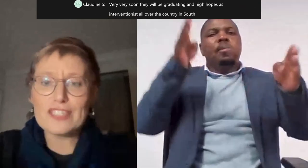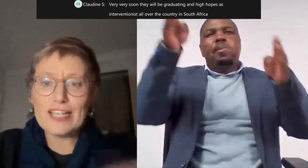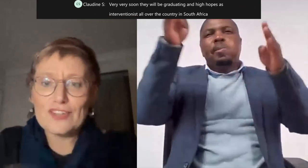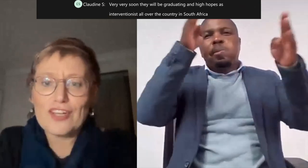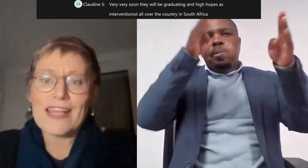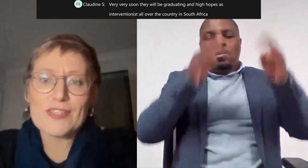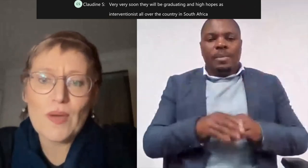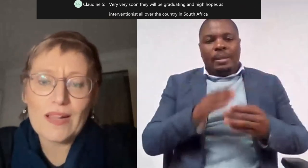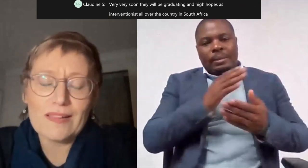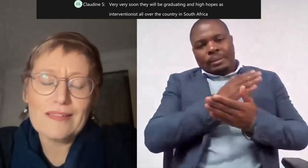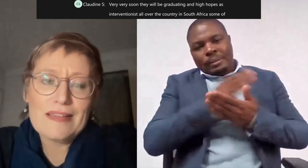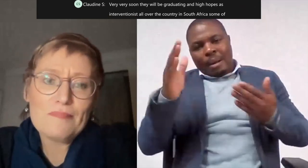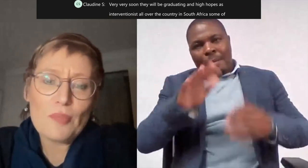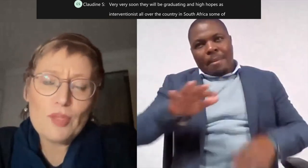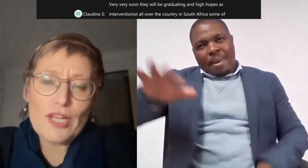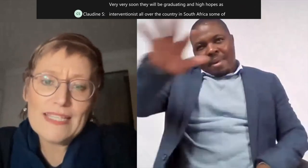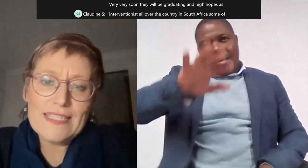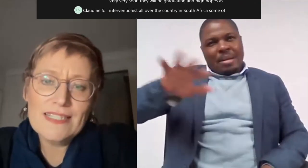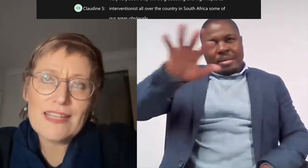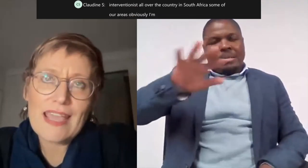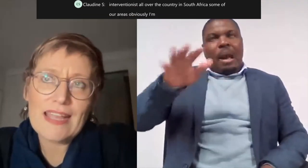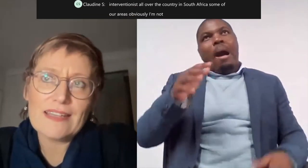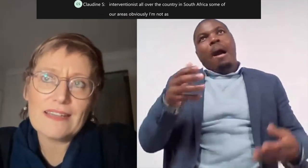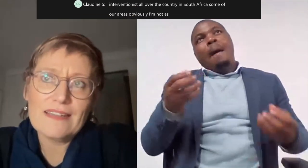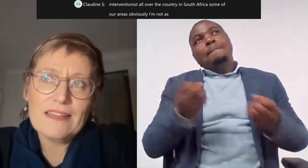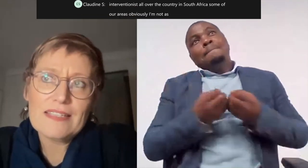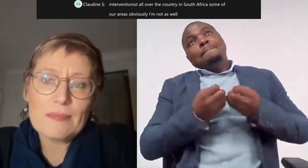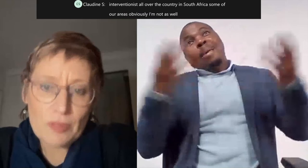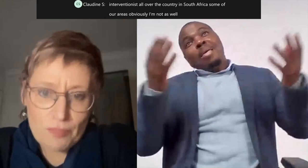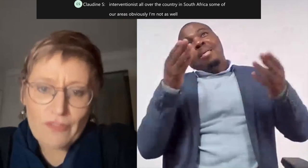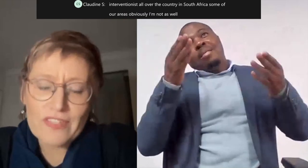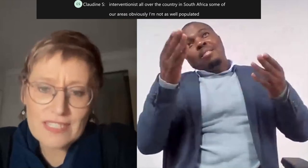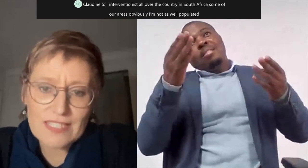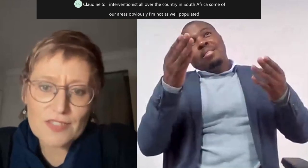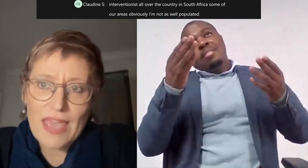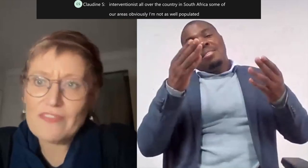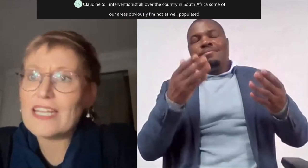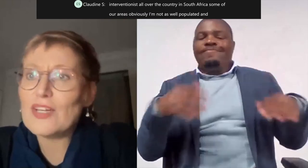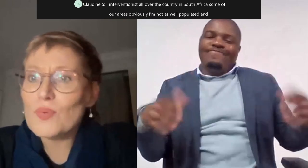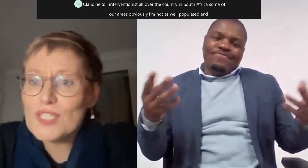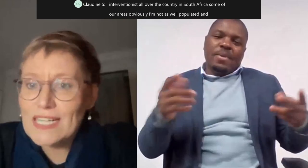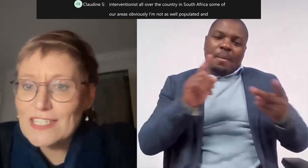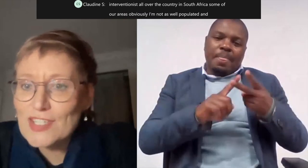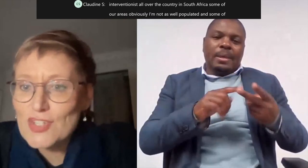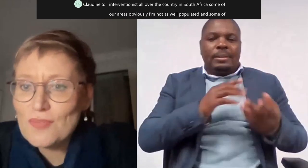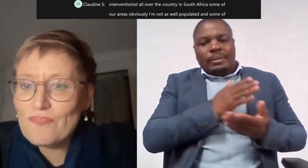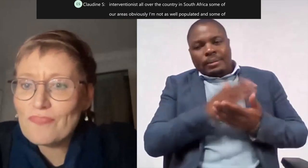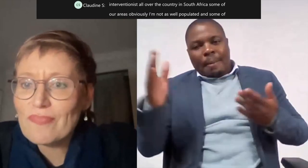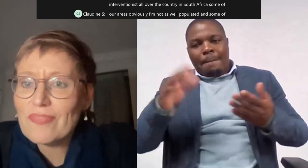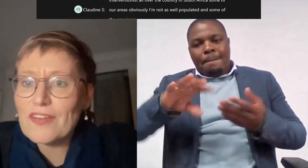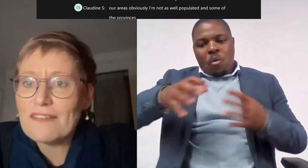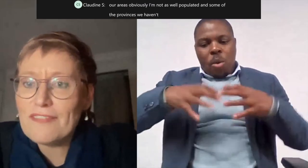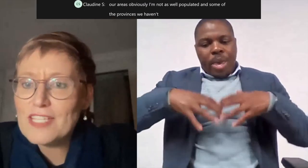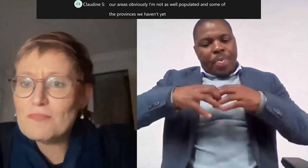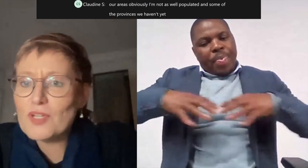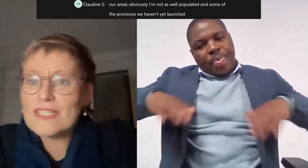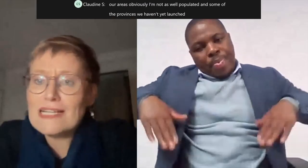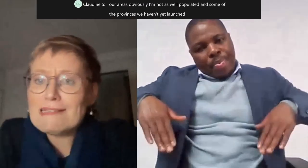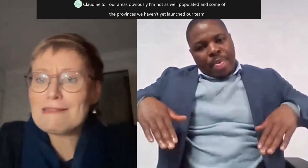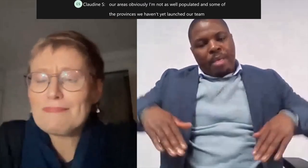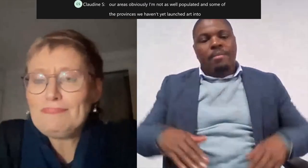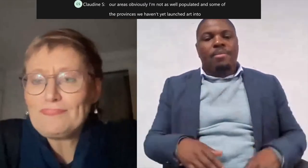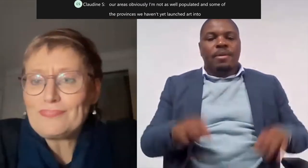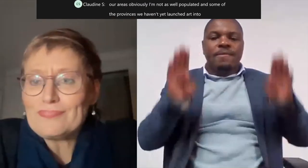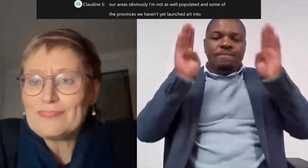of our areas obviously are not as well populated, and some of the provinces we haven't yet launched out into. There is our